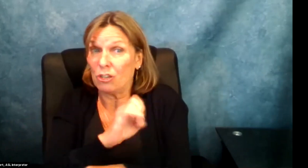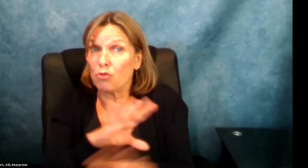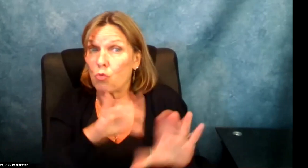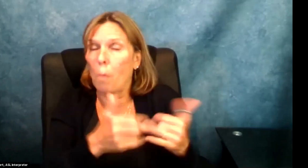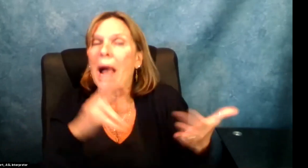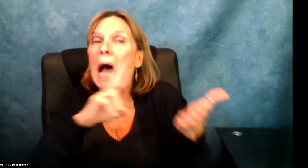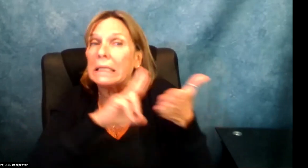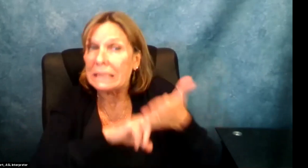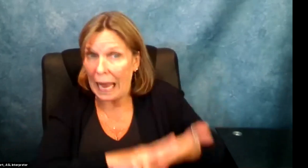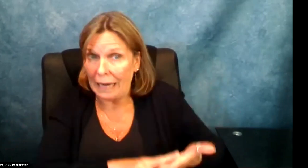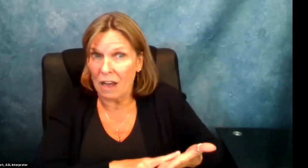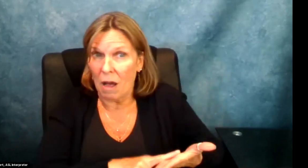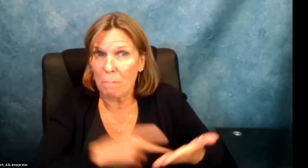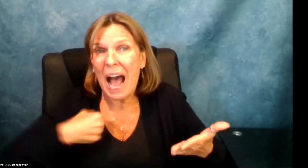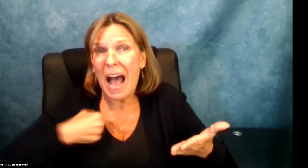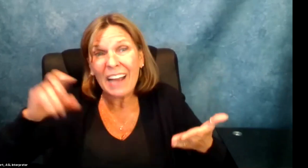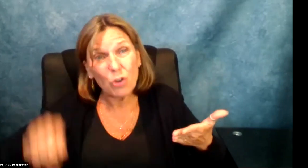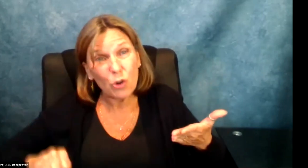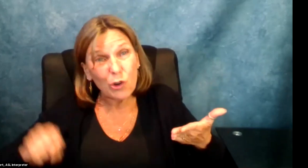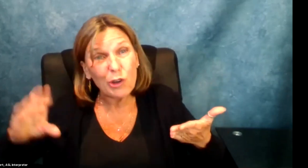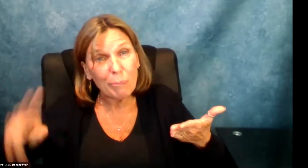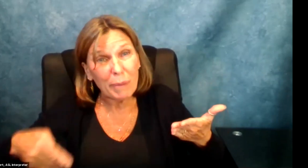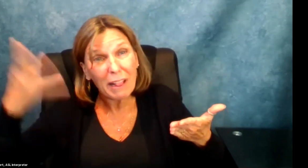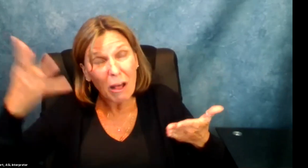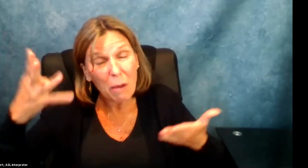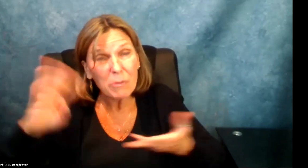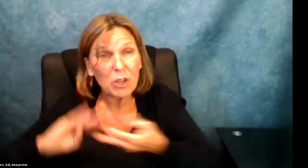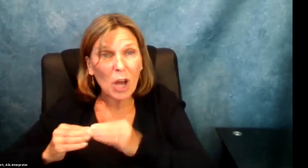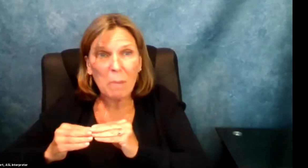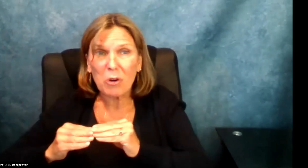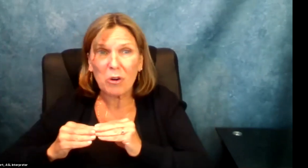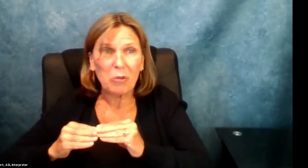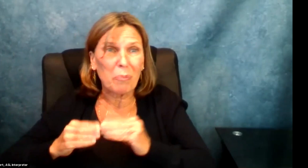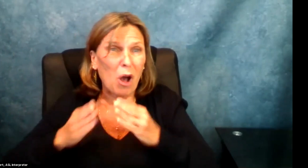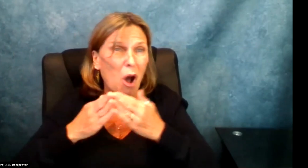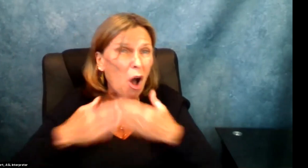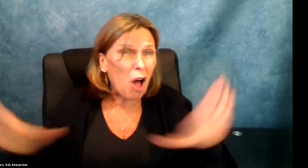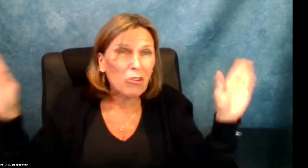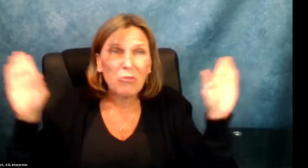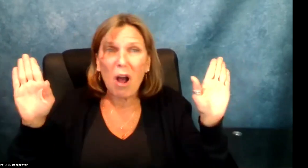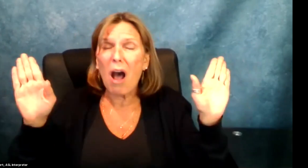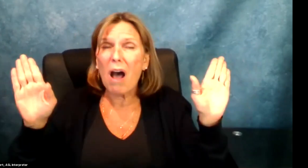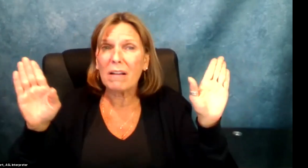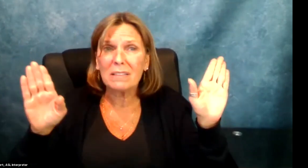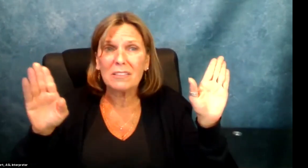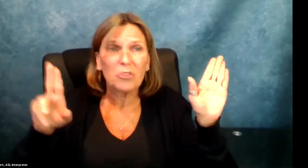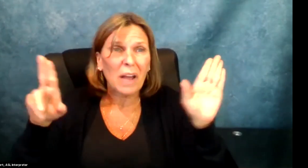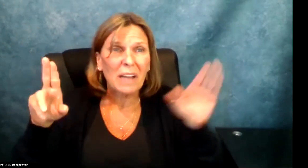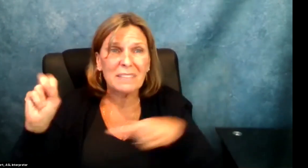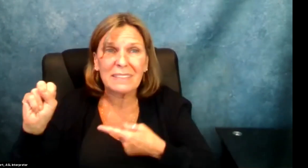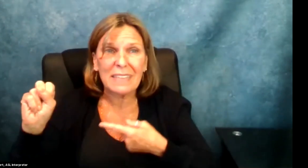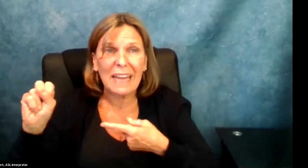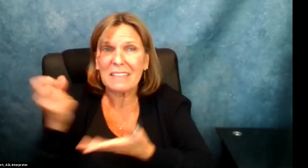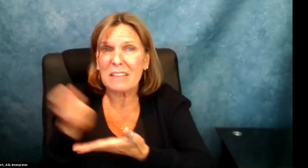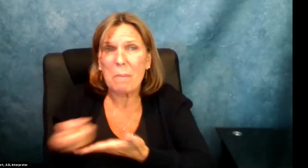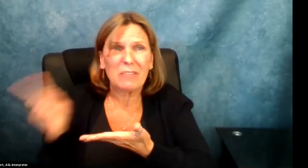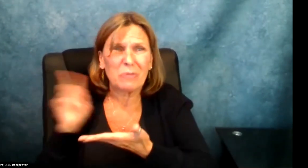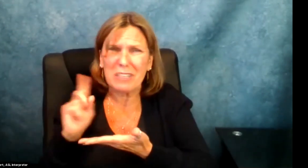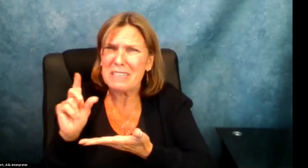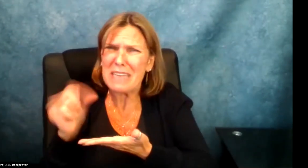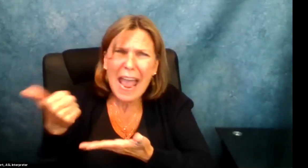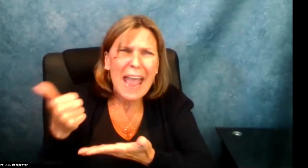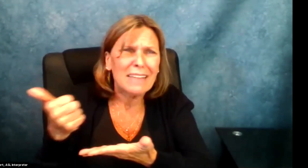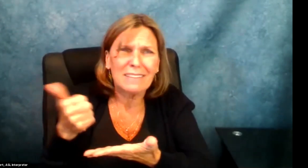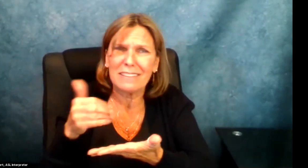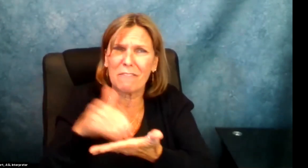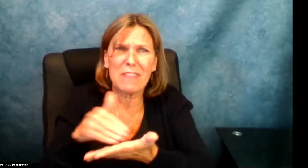I can pull up the number now, but across the country, I mean, we've probably in the last week have had tens of thousands of